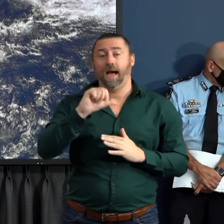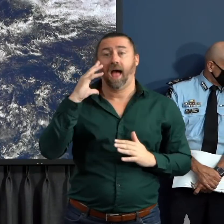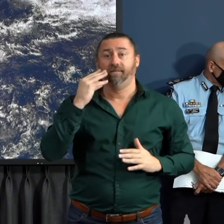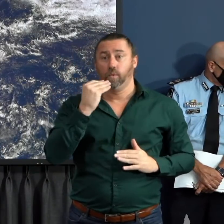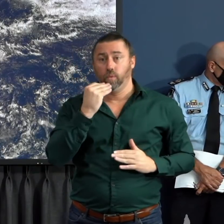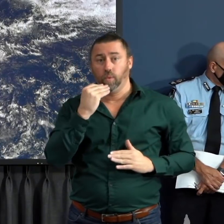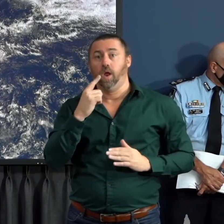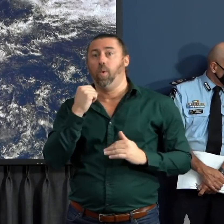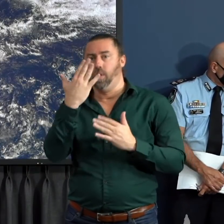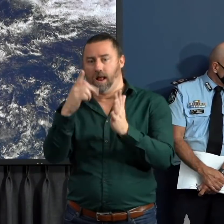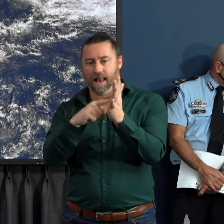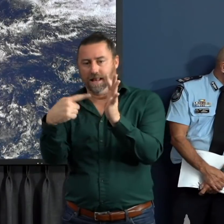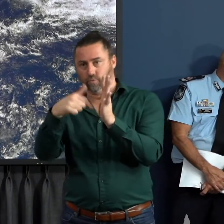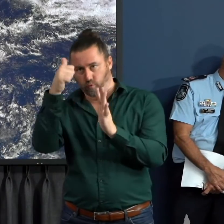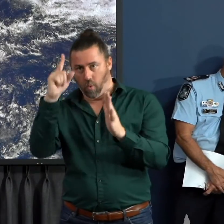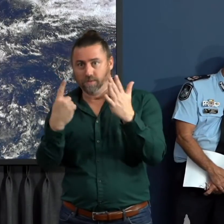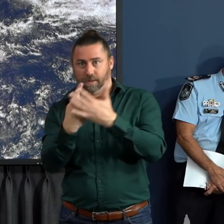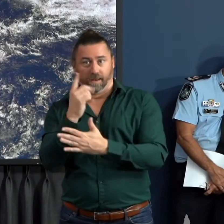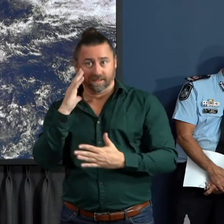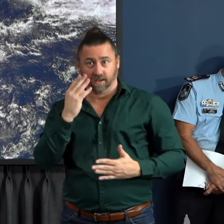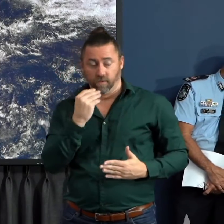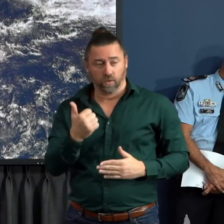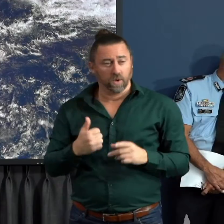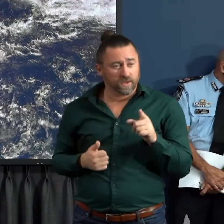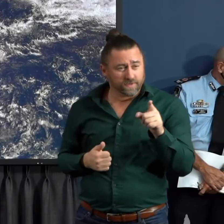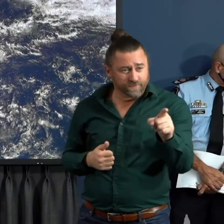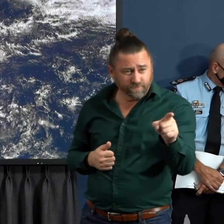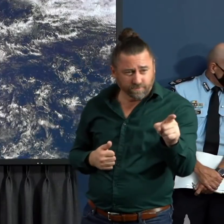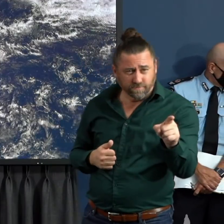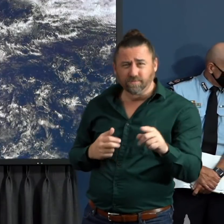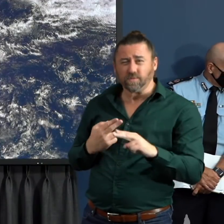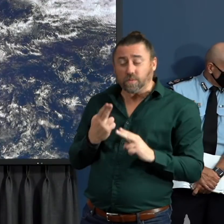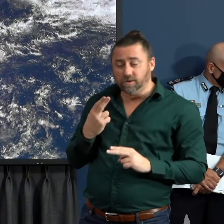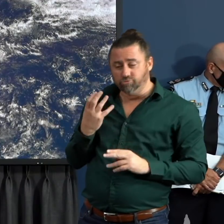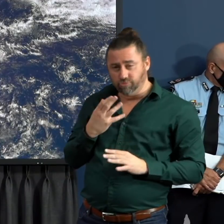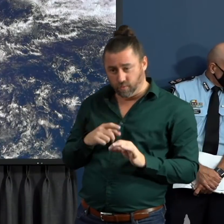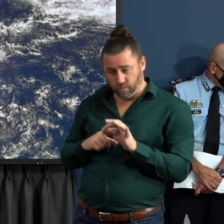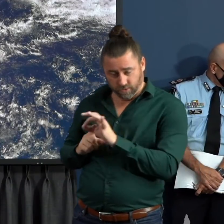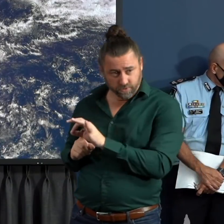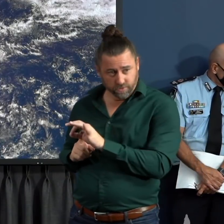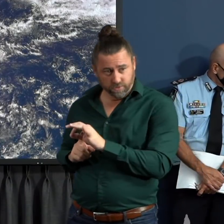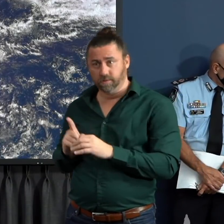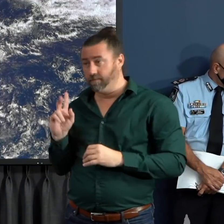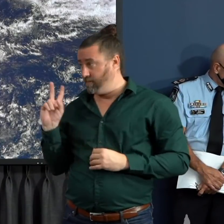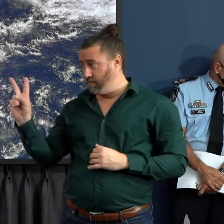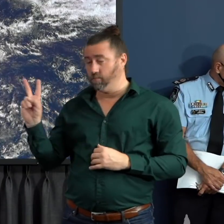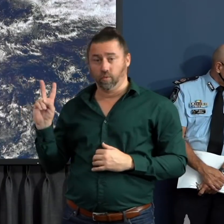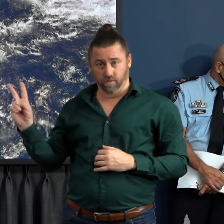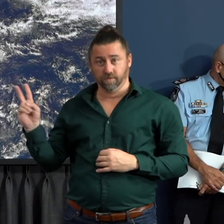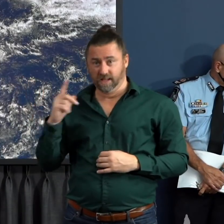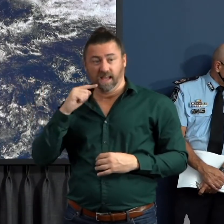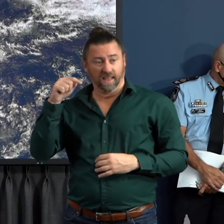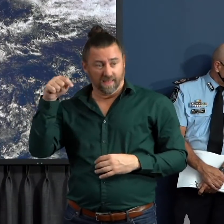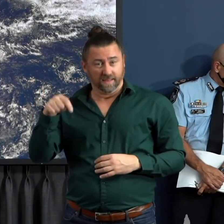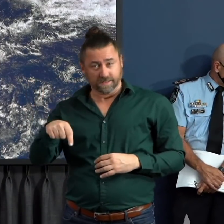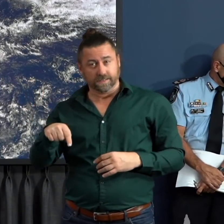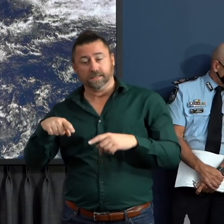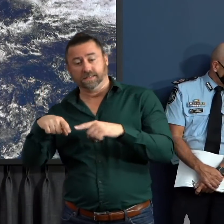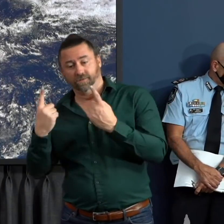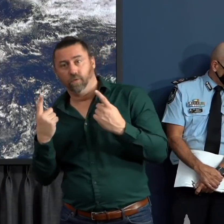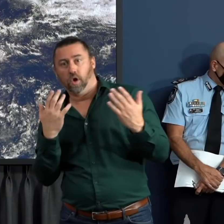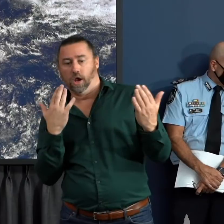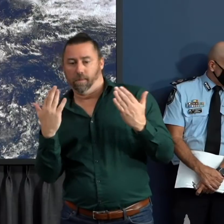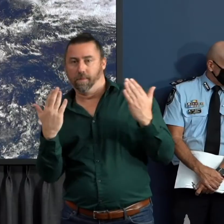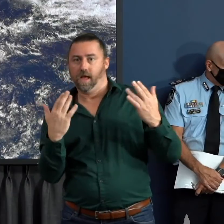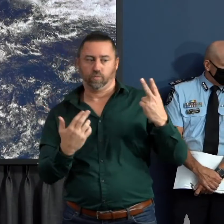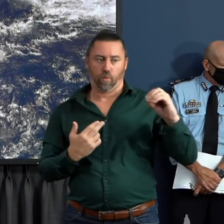do a further update for the community. Just a quick question from me. You and the Lord Mayor have both said that this situation is different to the